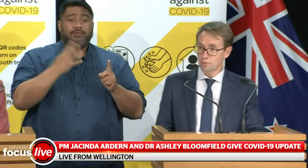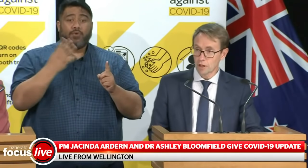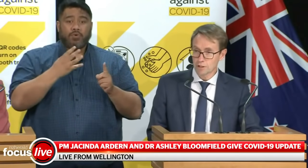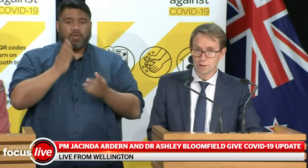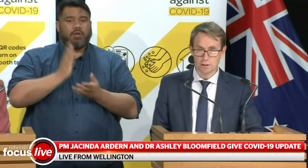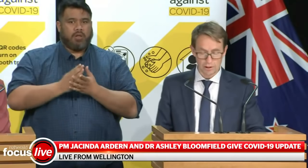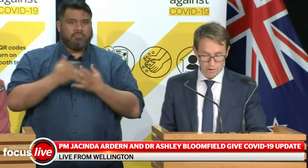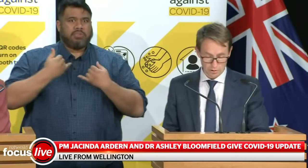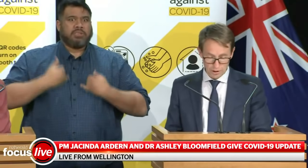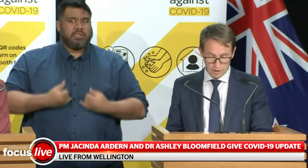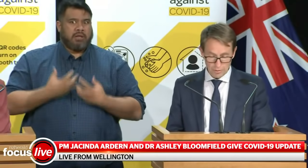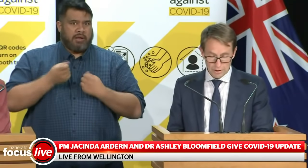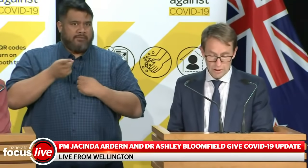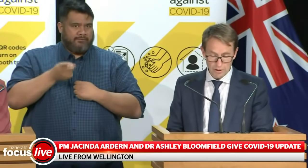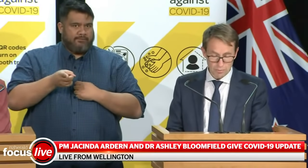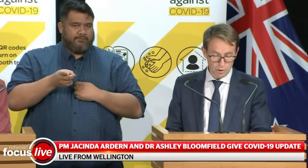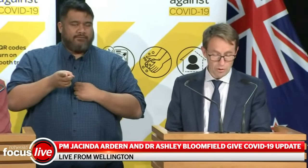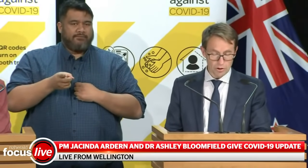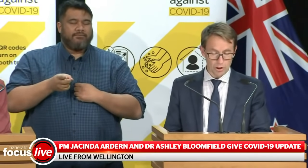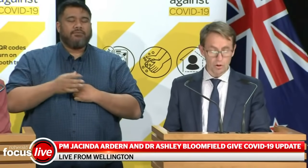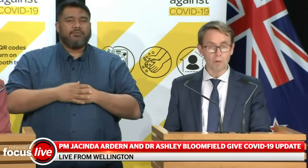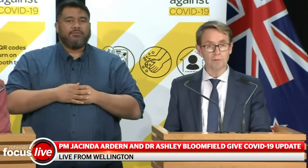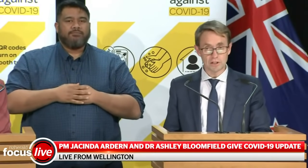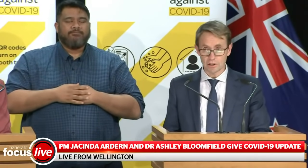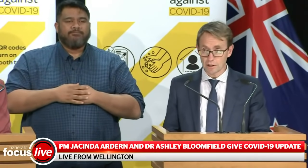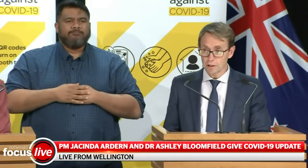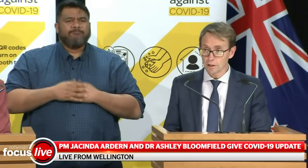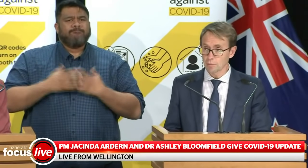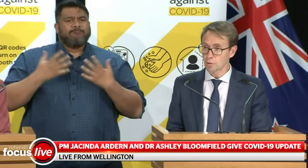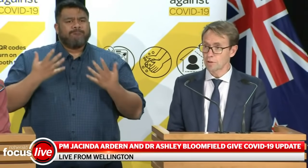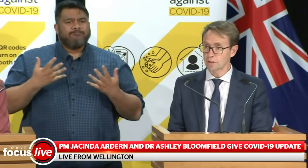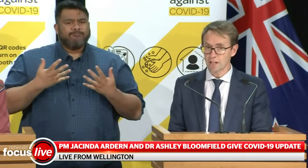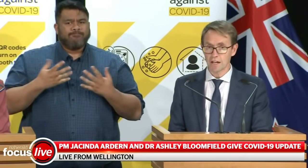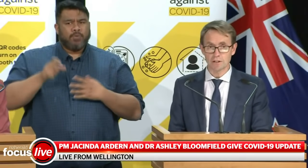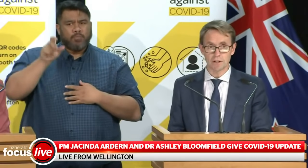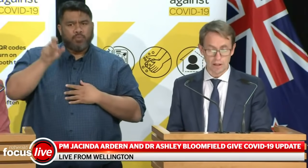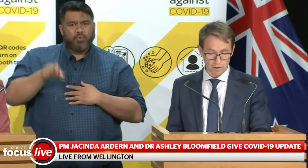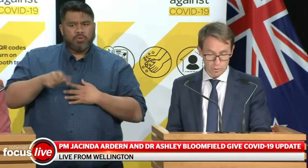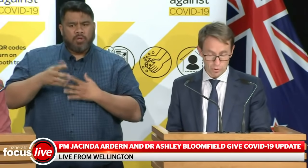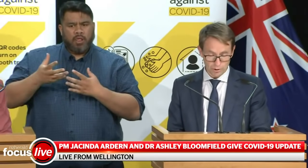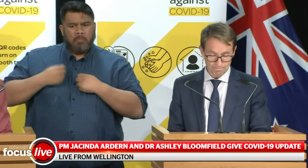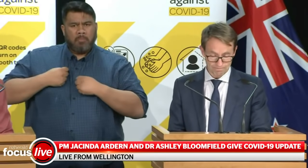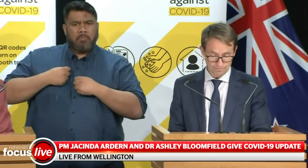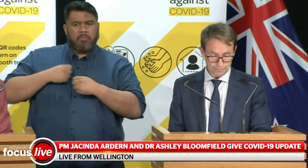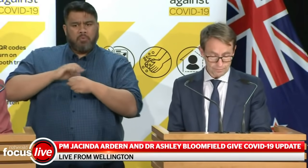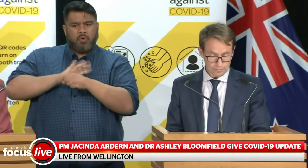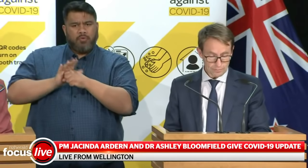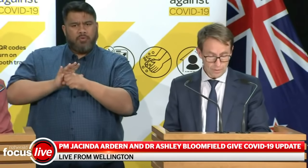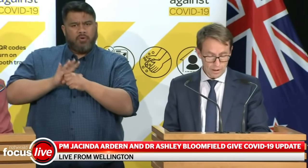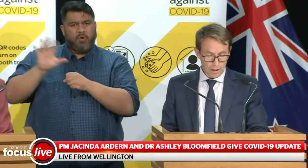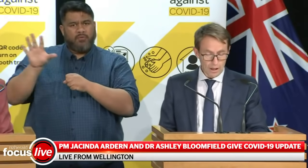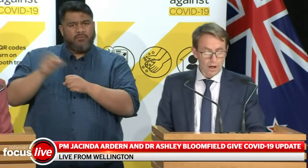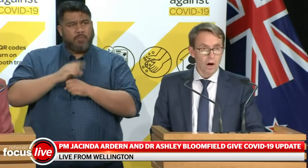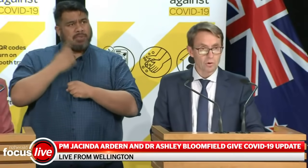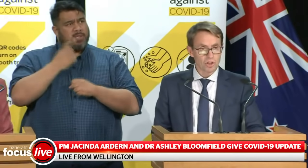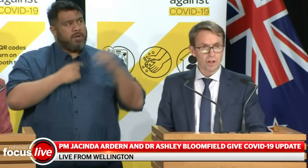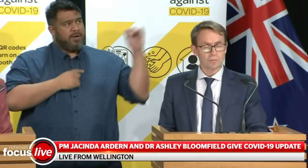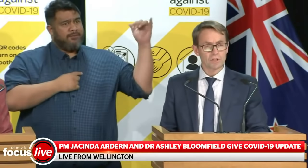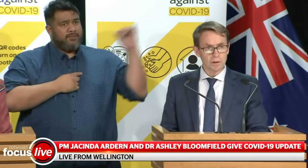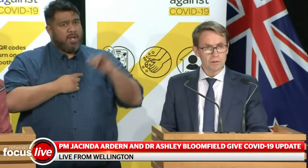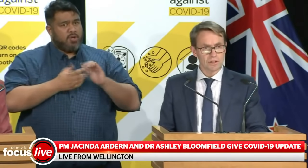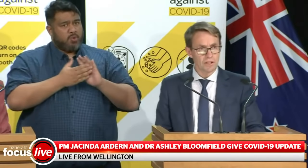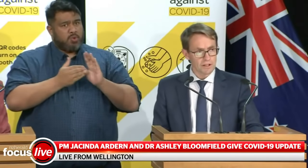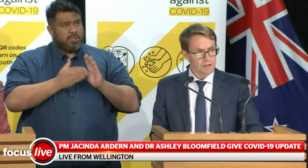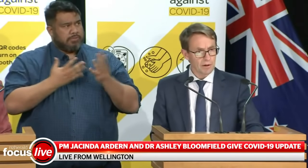our advice to the government, at this point there is no obvious link between this case and the border. Whole